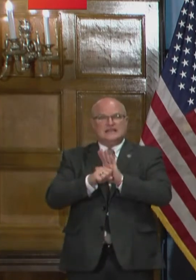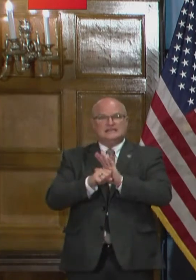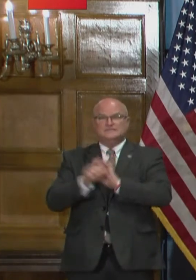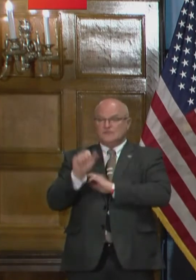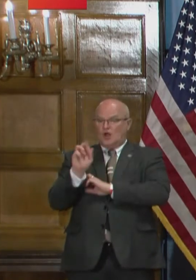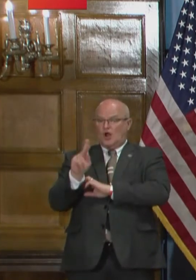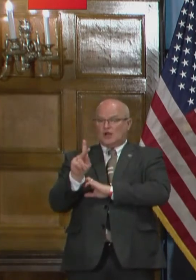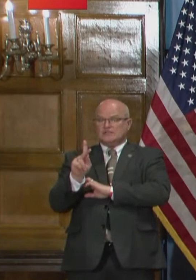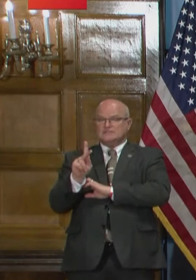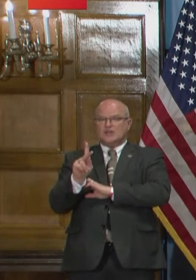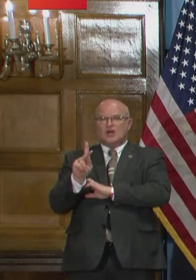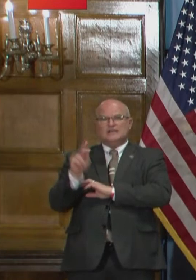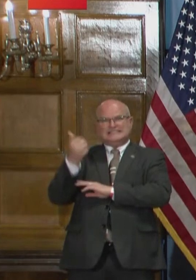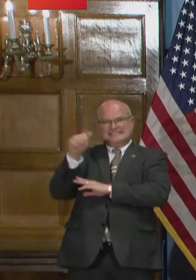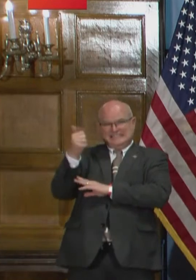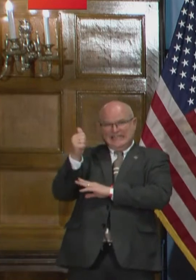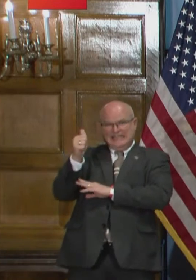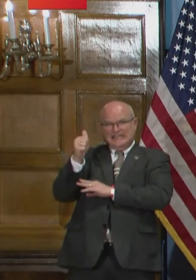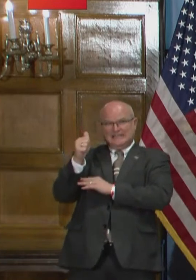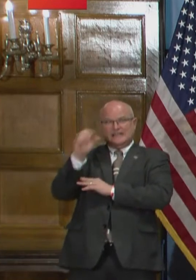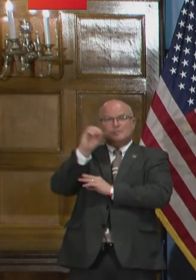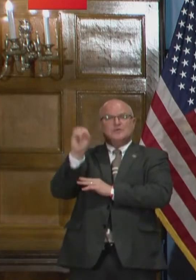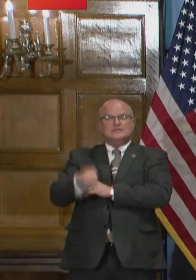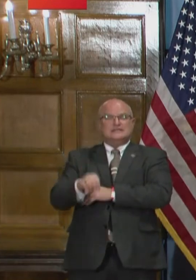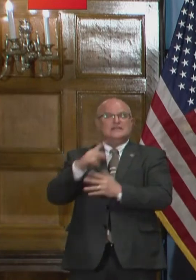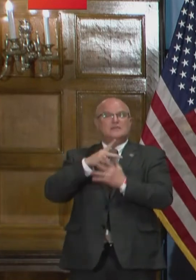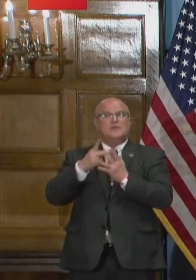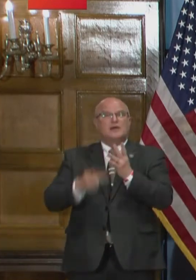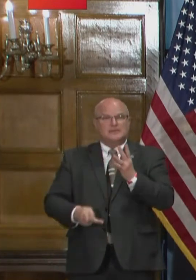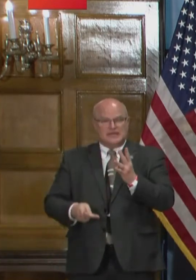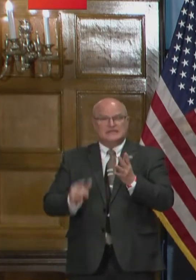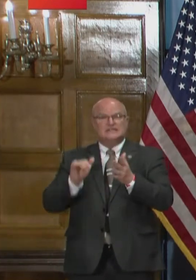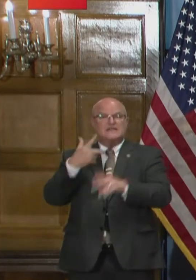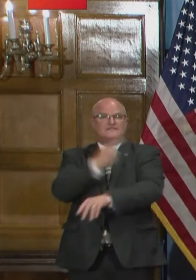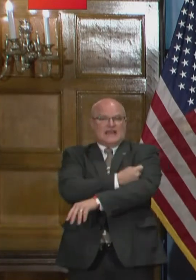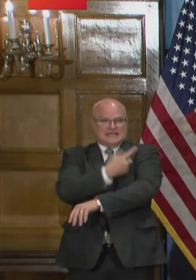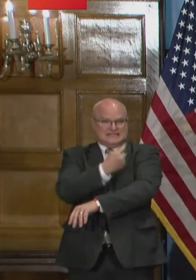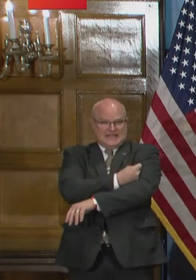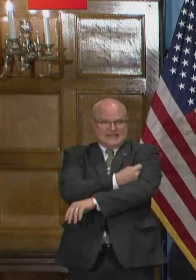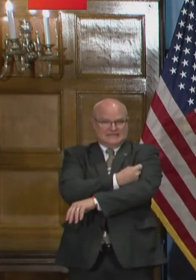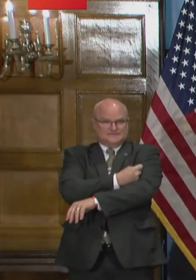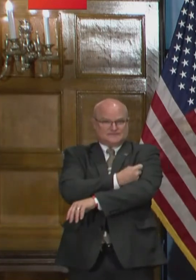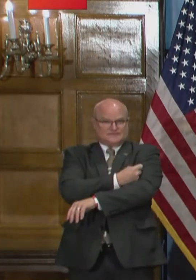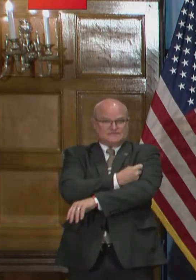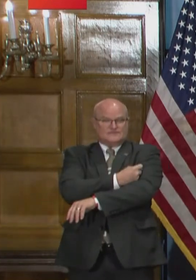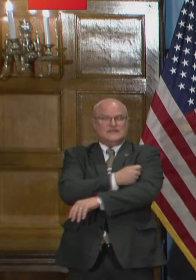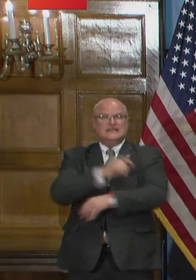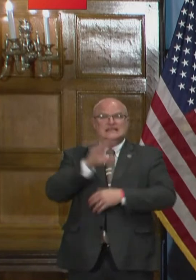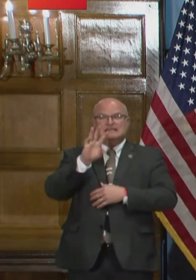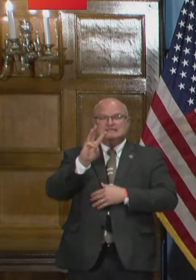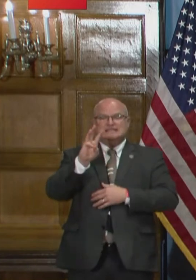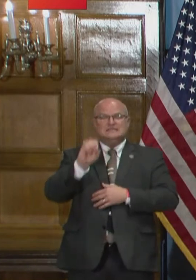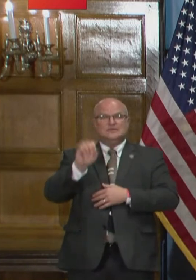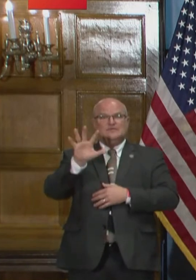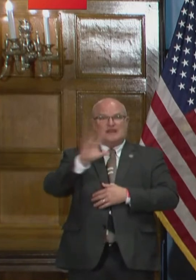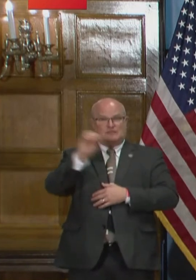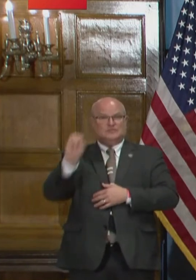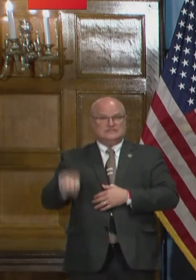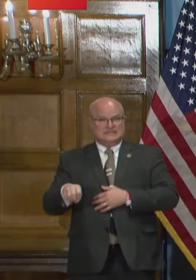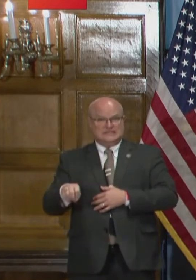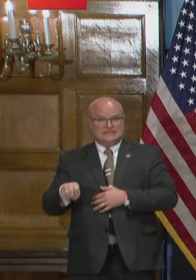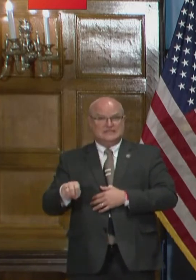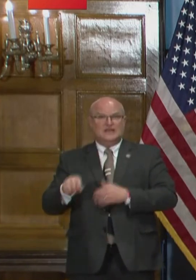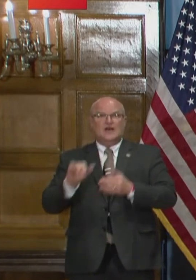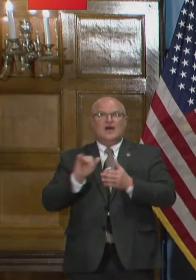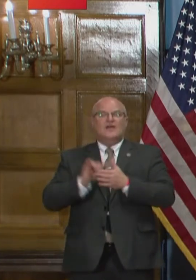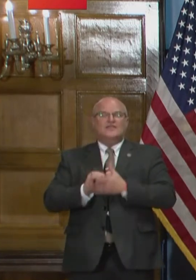is ranked number 10 in percent of the population vaccinated at 6.5%. And so